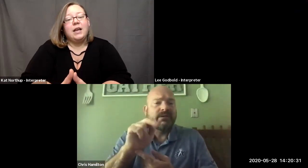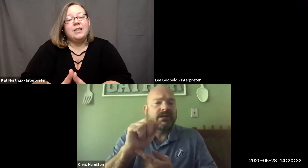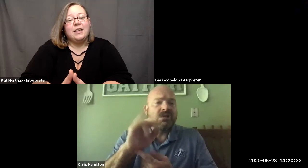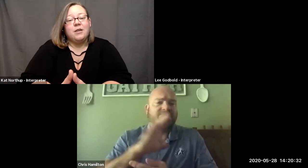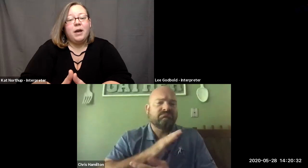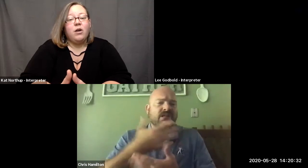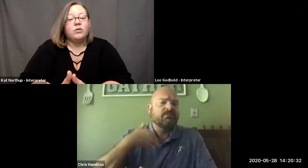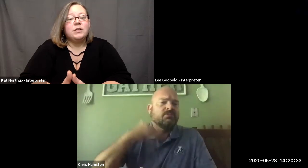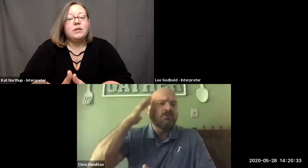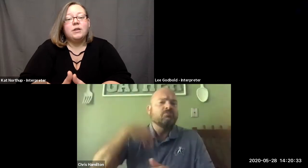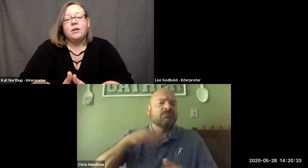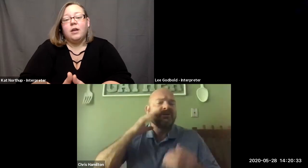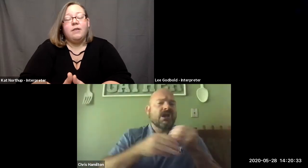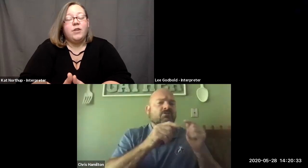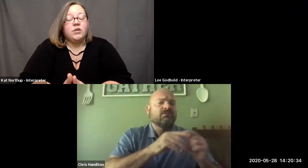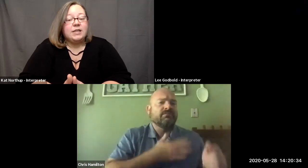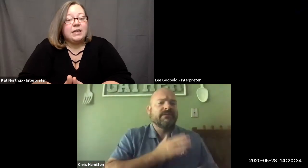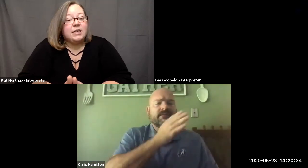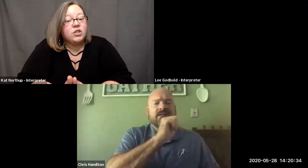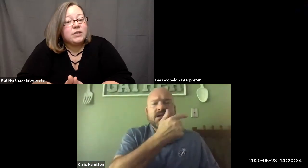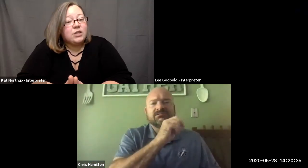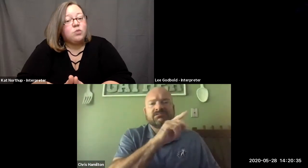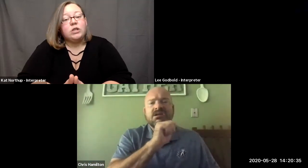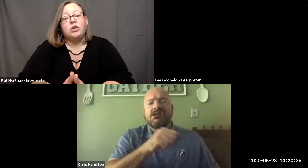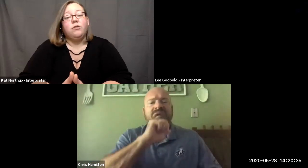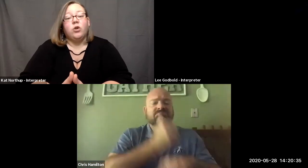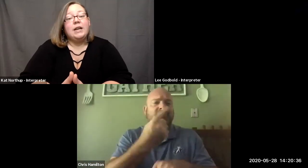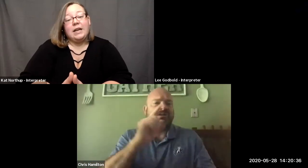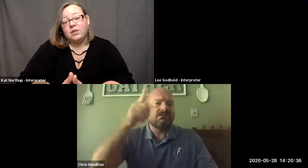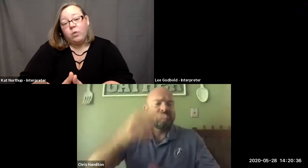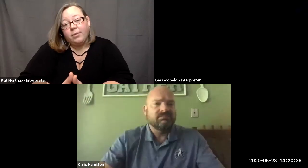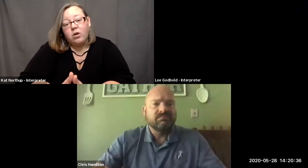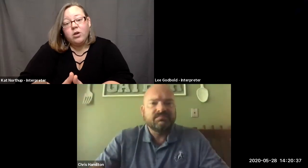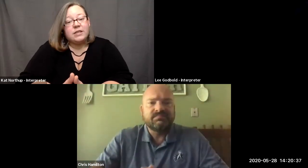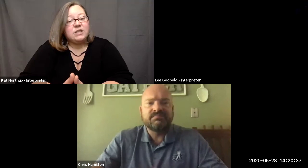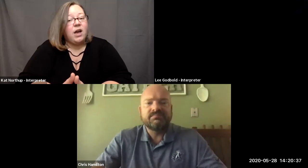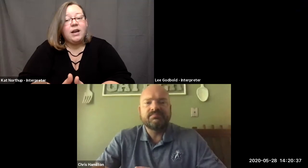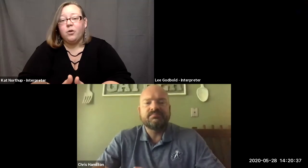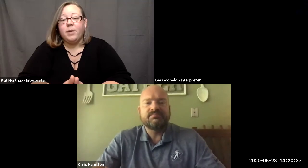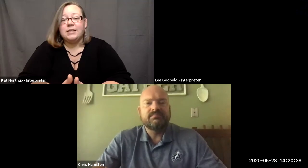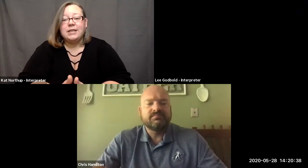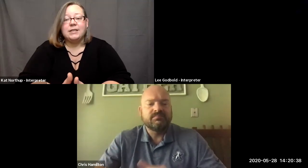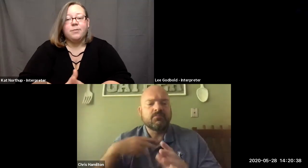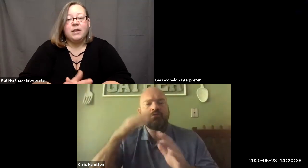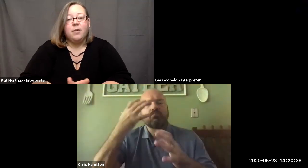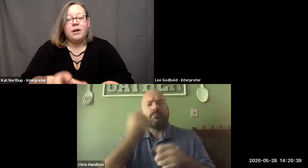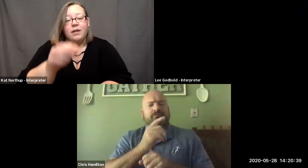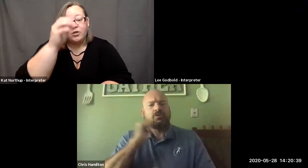of thinking about if there's any issues that you want to do for a next webinar, that's fine. I don't mind setting something up at a later